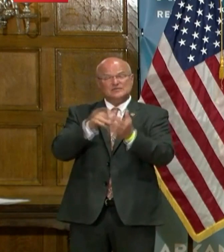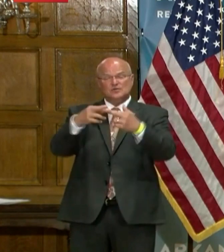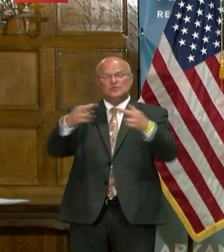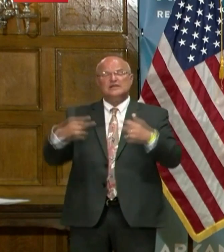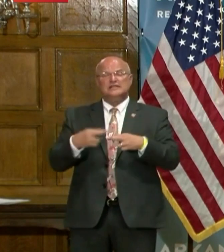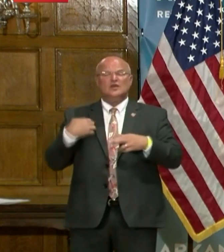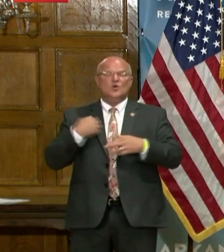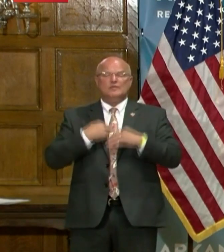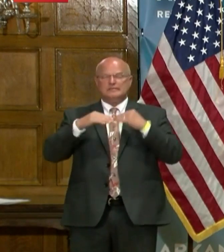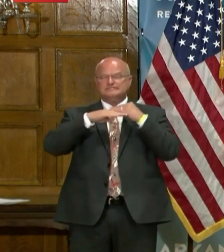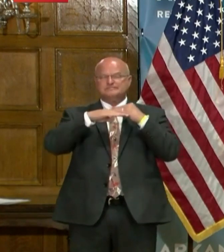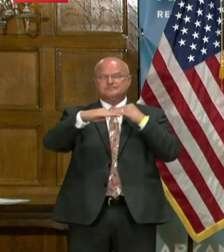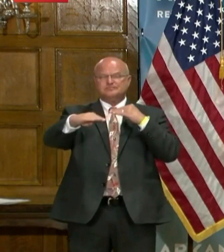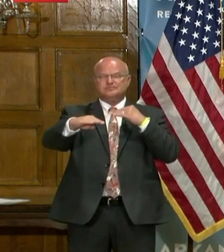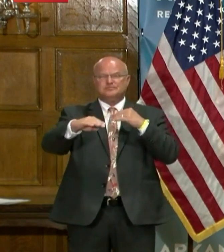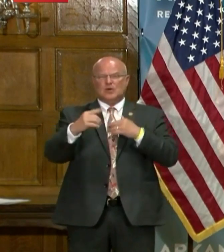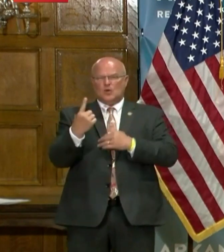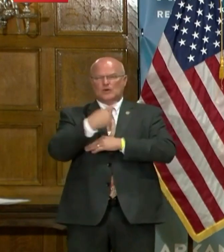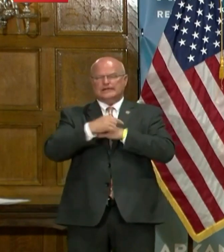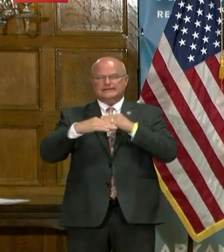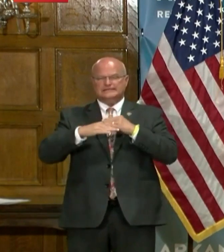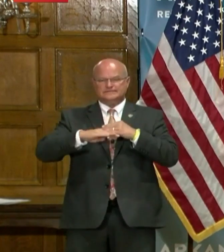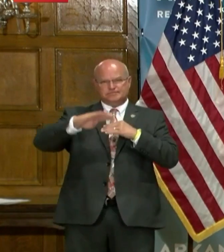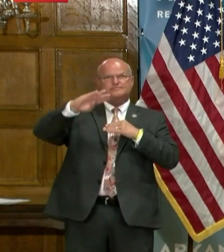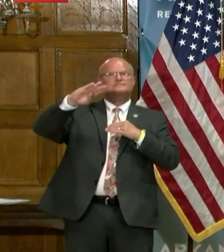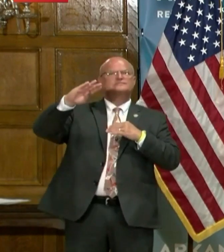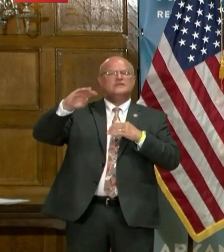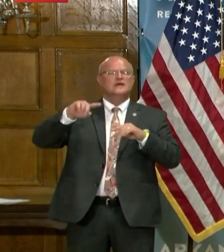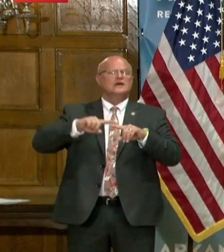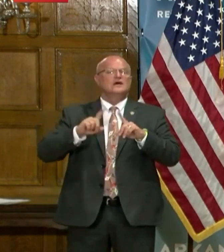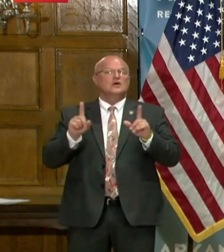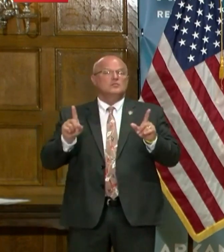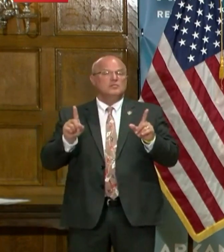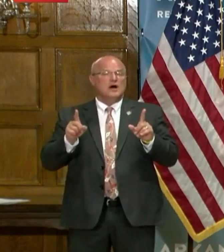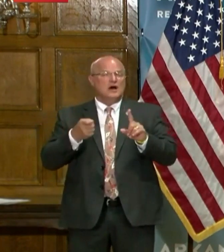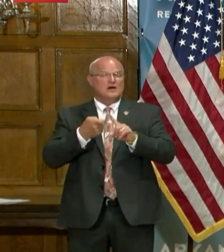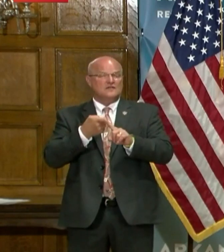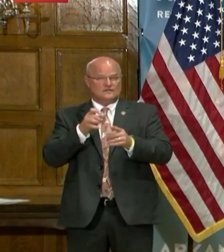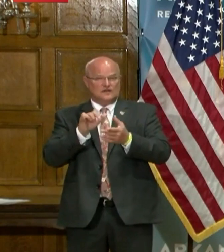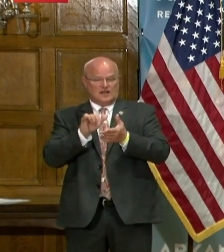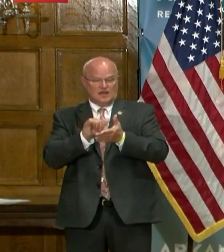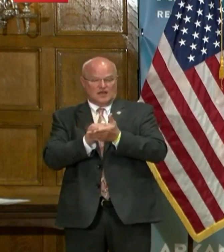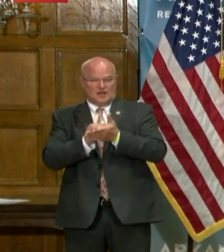have been flat, but we had this one-day spike, but of those